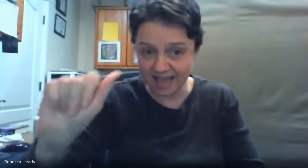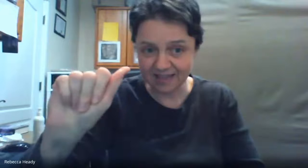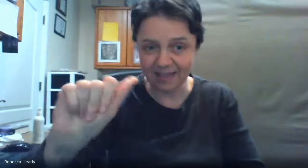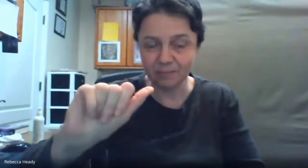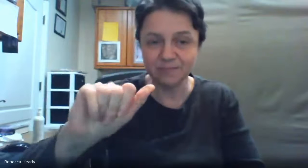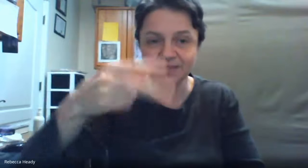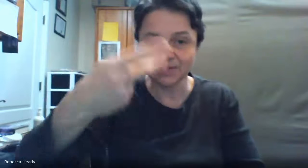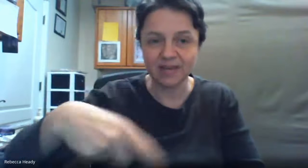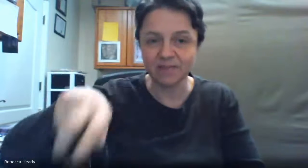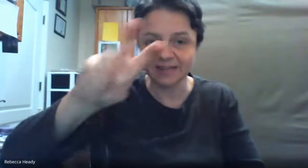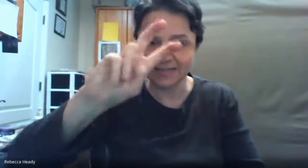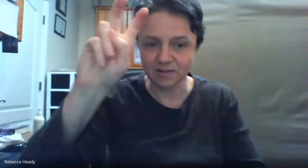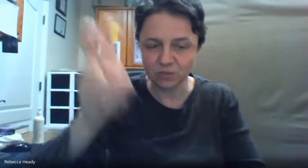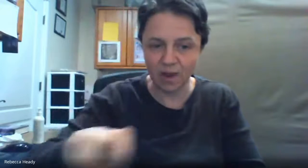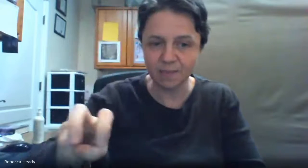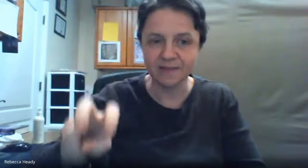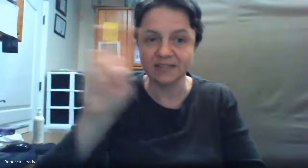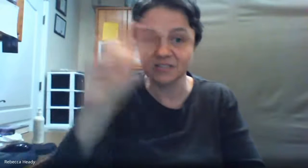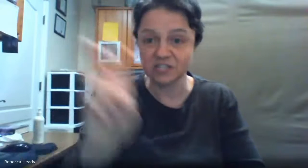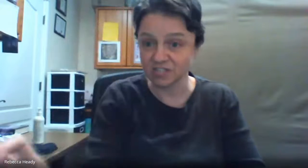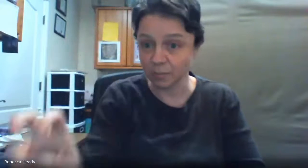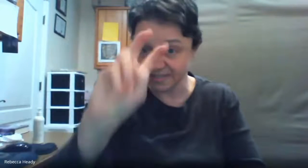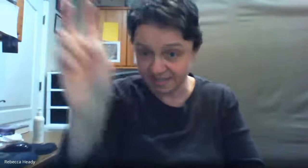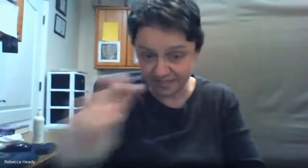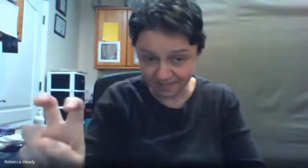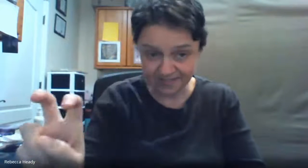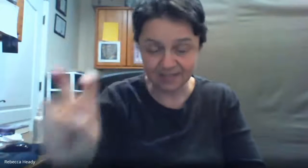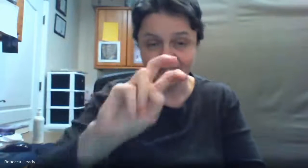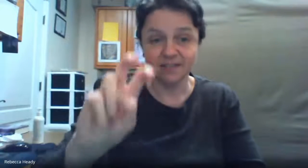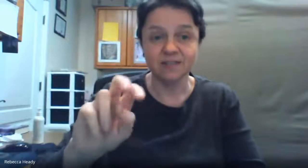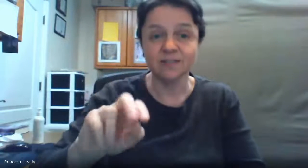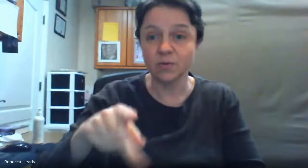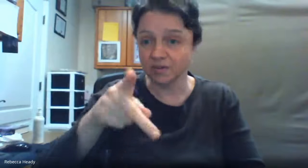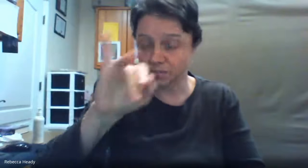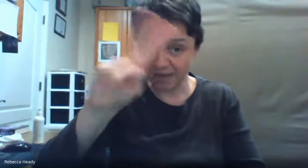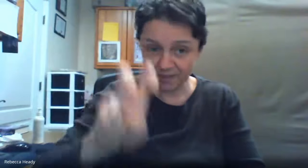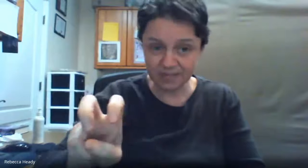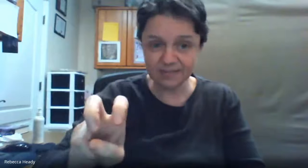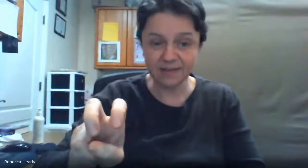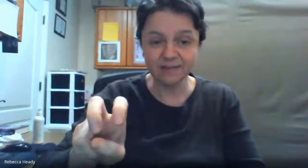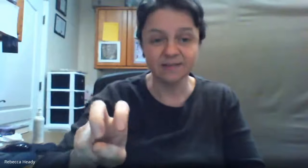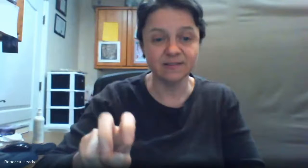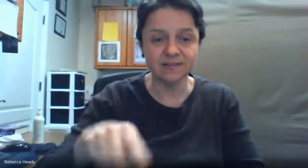P-I-Z-A, like, so it's kind of like a down swipe. I've seen just a double Z. So you can spell it pizza, just